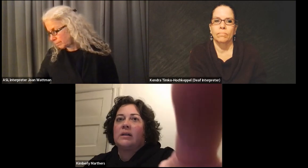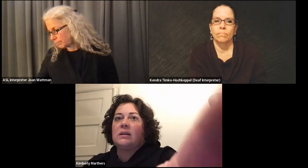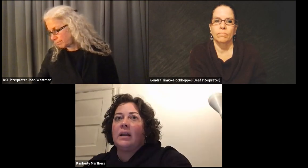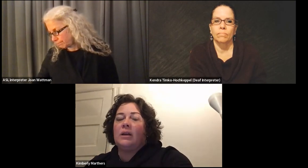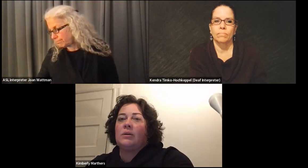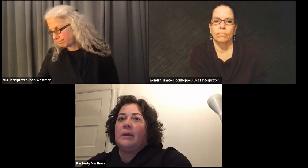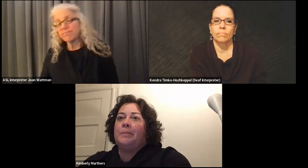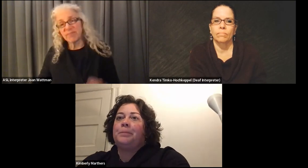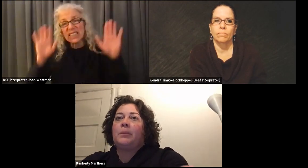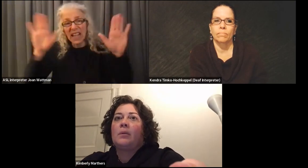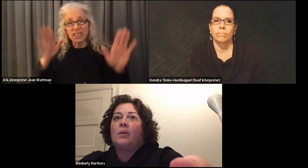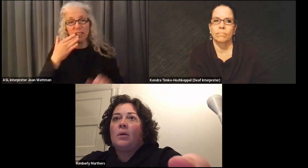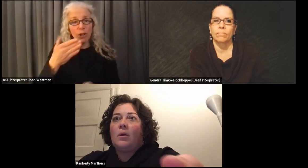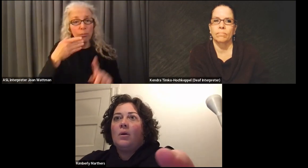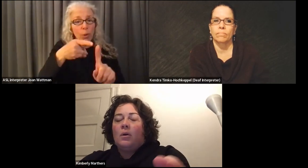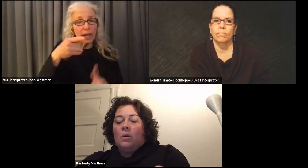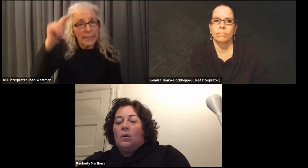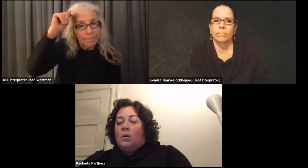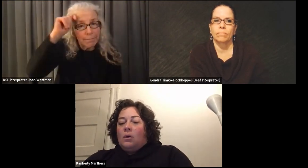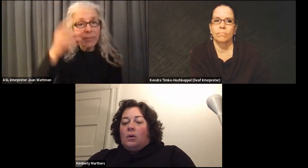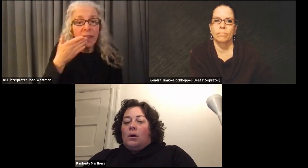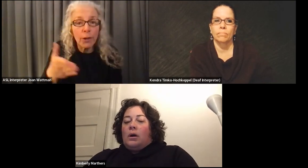Okay, excellent. Thank you, Tim.